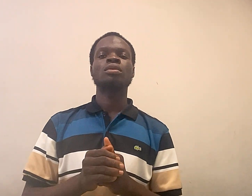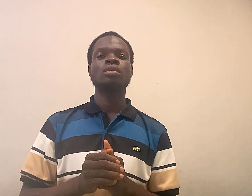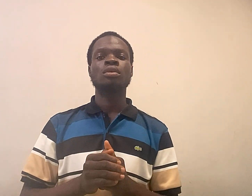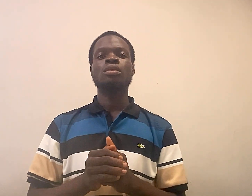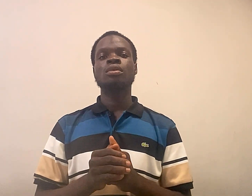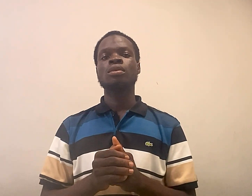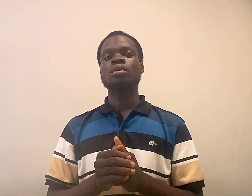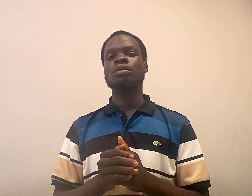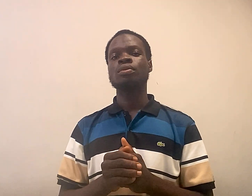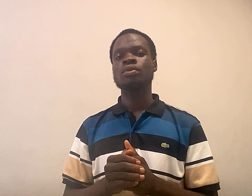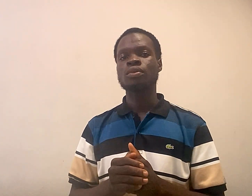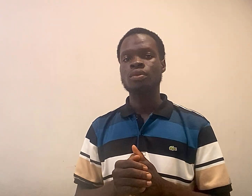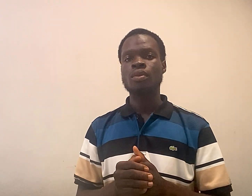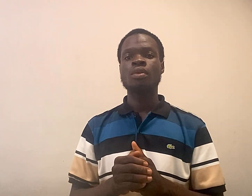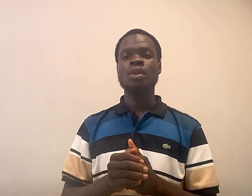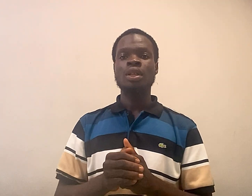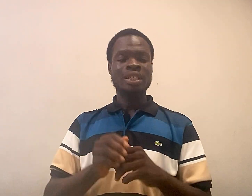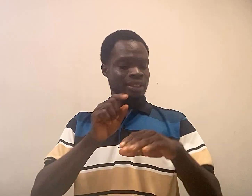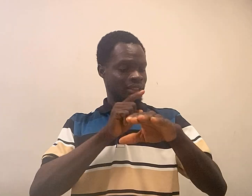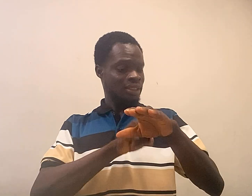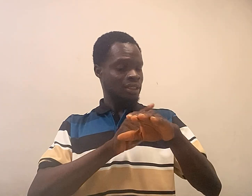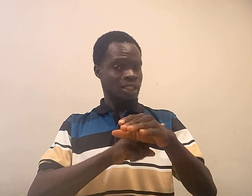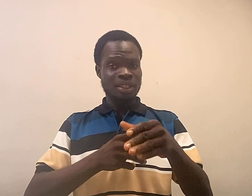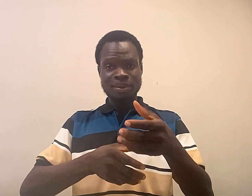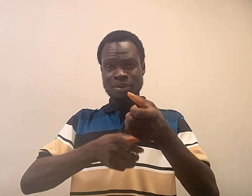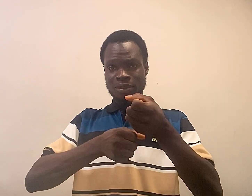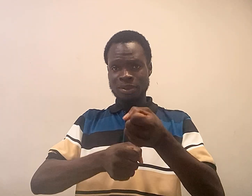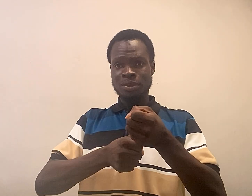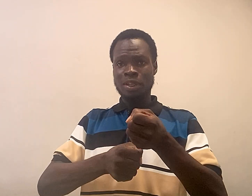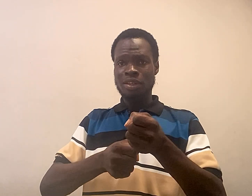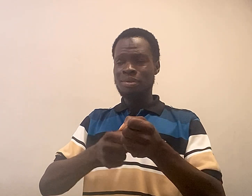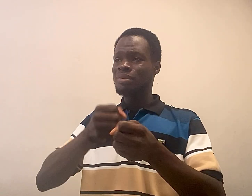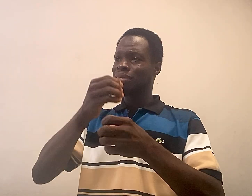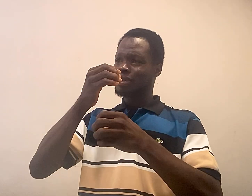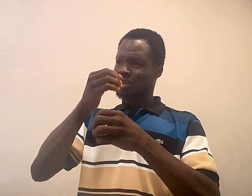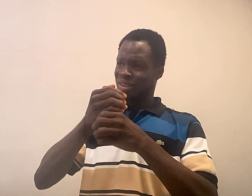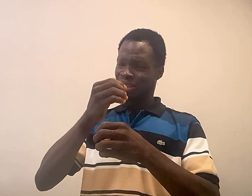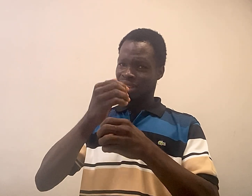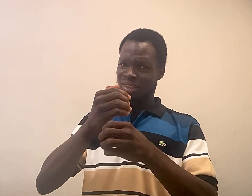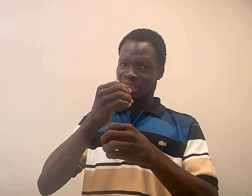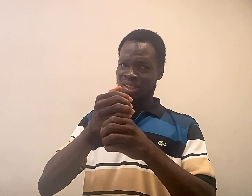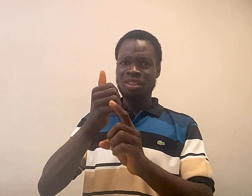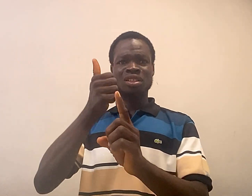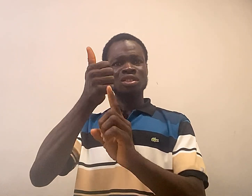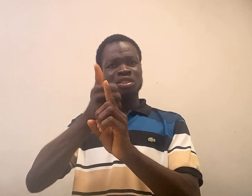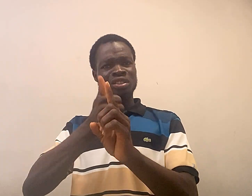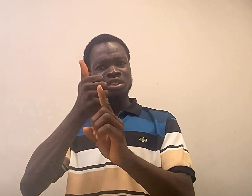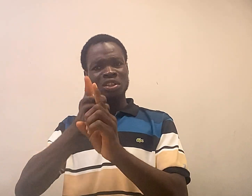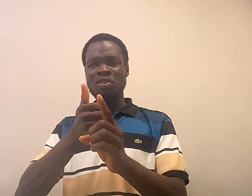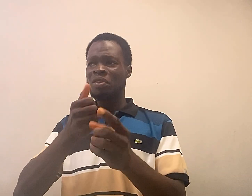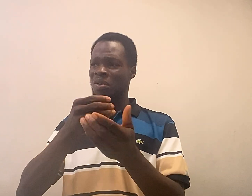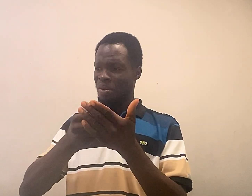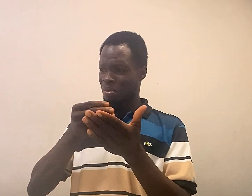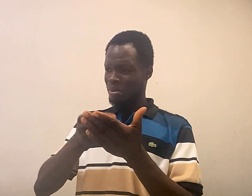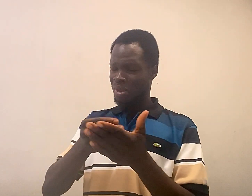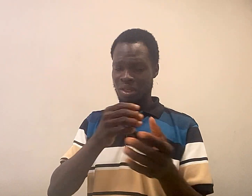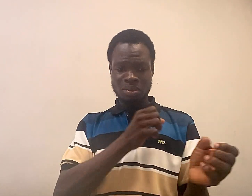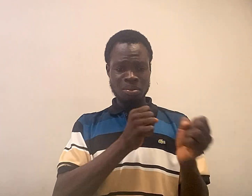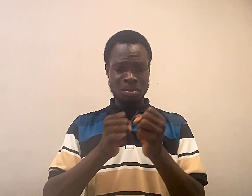There was a time a man I trusted tried to take everything from me. Money, power, family. He thought